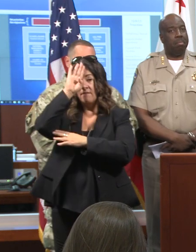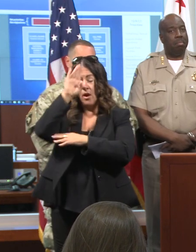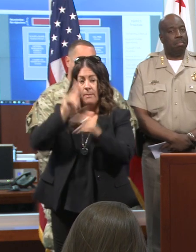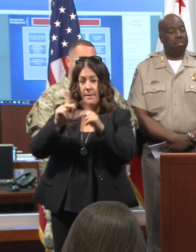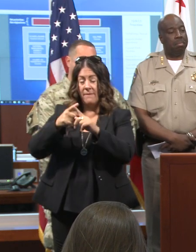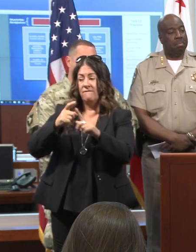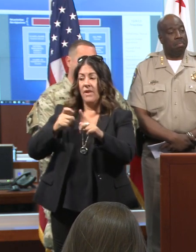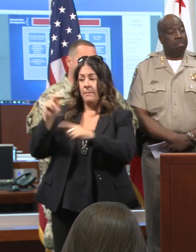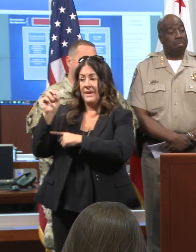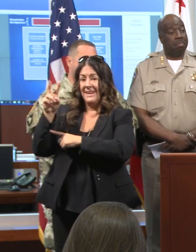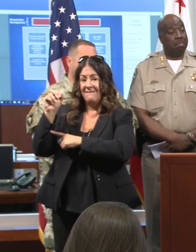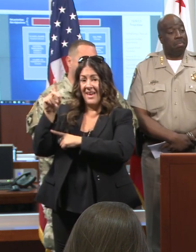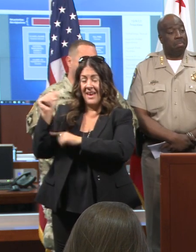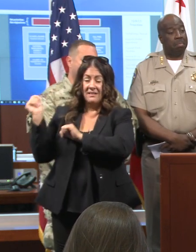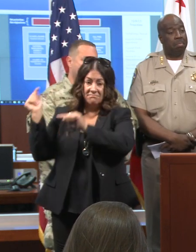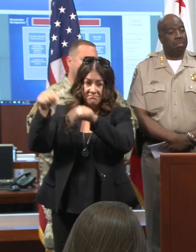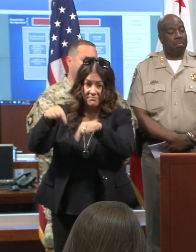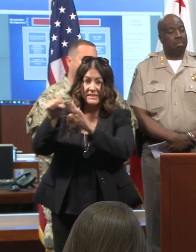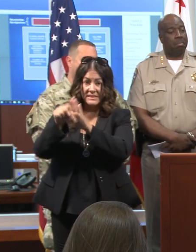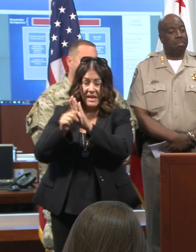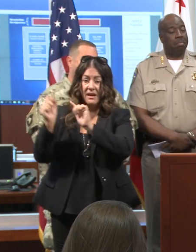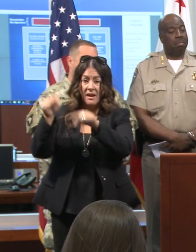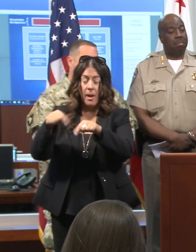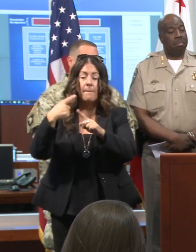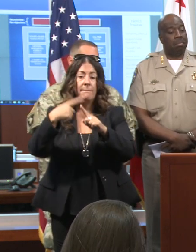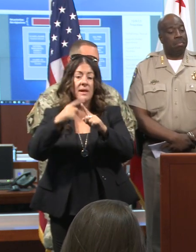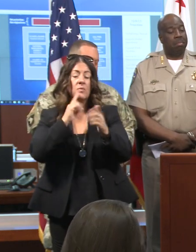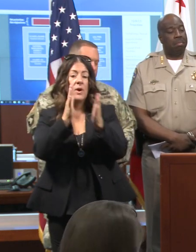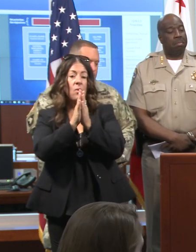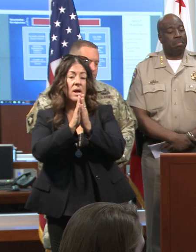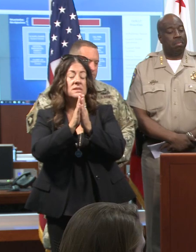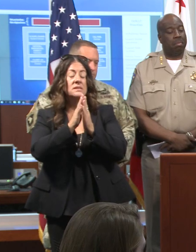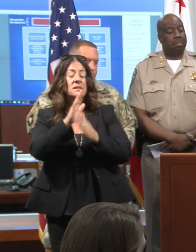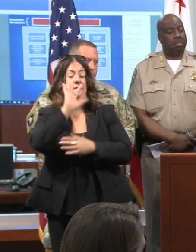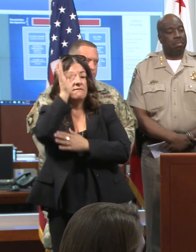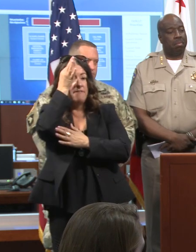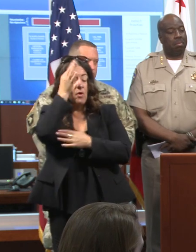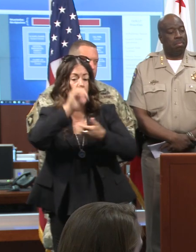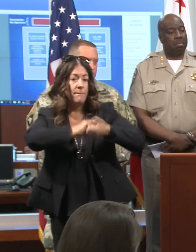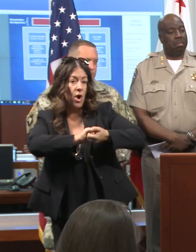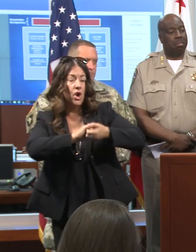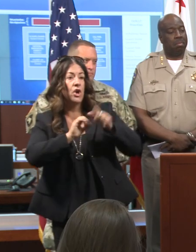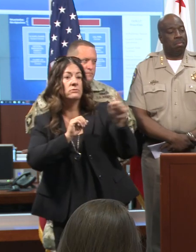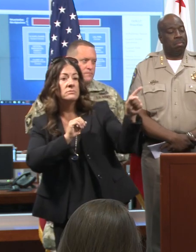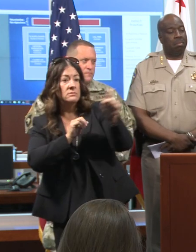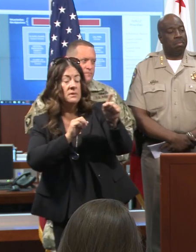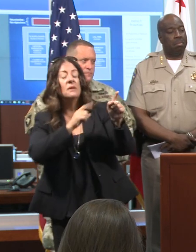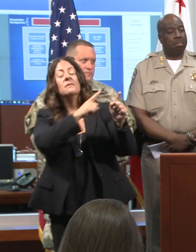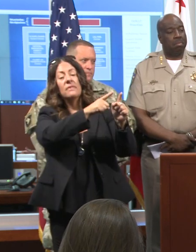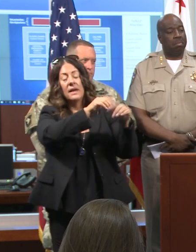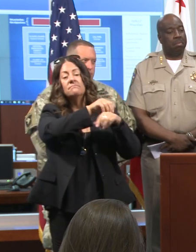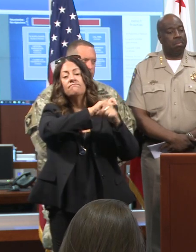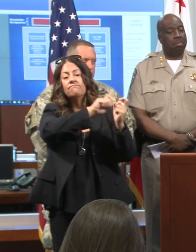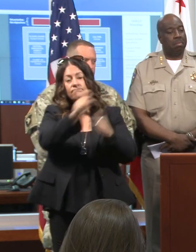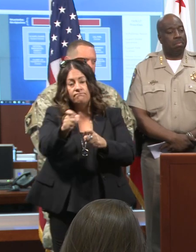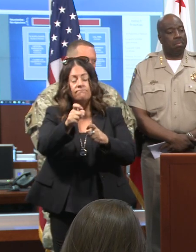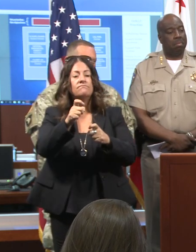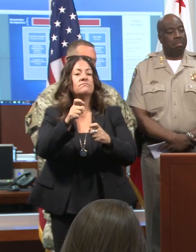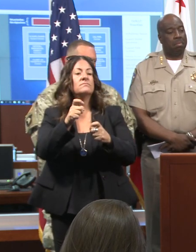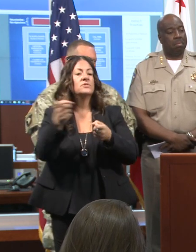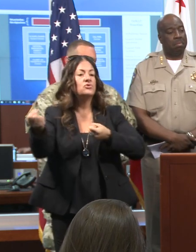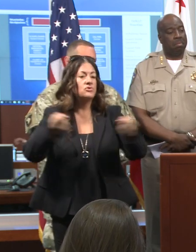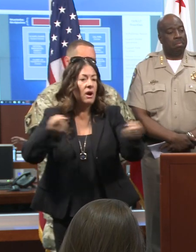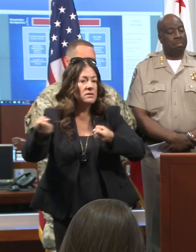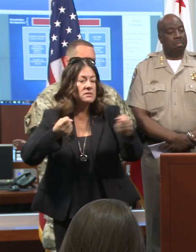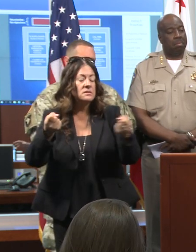also requested resources through our federal partners, and the Forest Service is bringing in additional fire engines and hand crews and other personnel